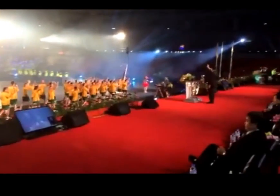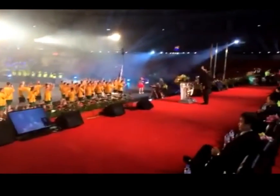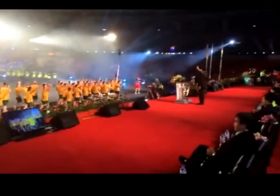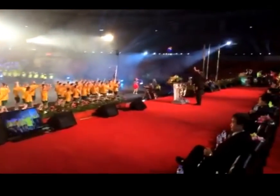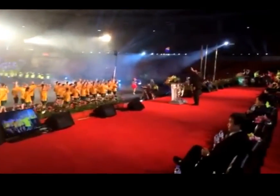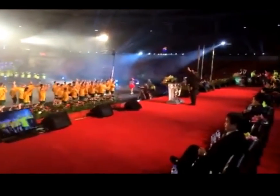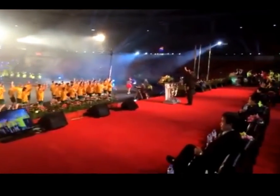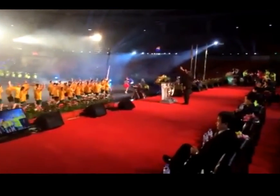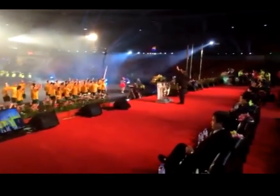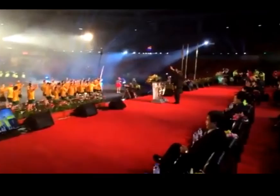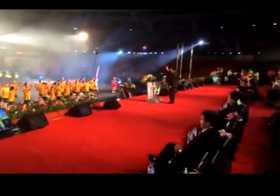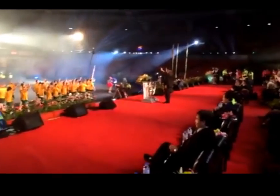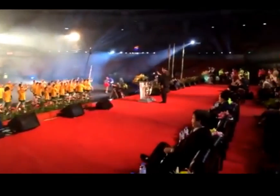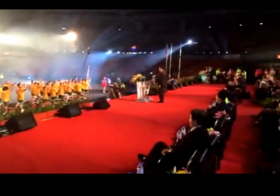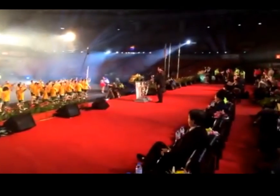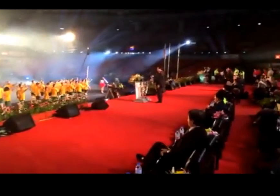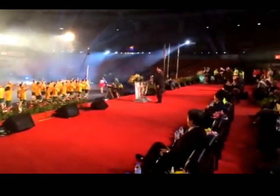to Taiwan.